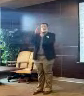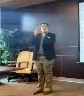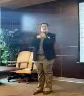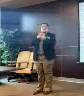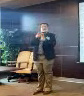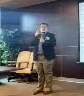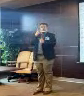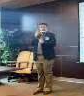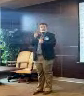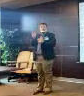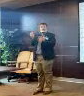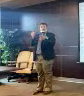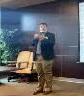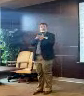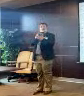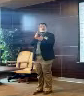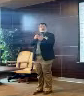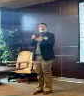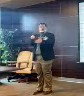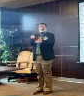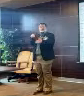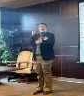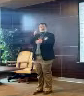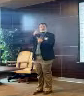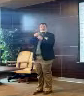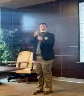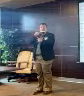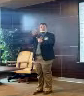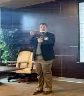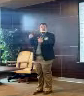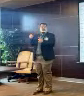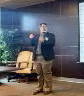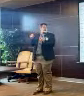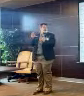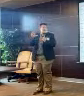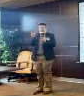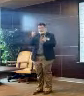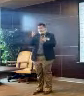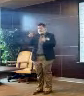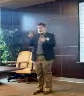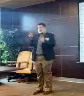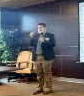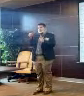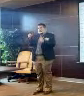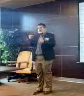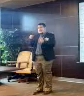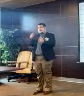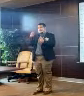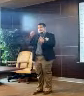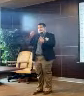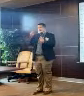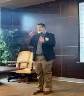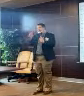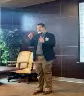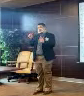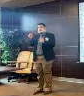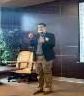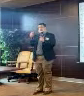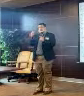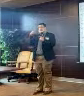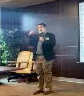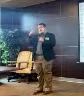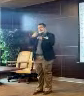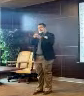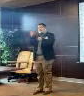see that, again, some of the higher positivity rates from counties like Carter County, Greene County, Hawkins County, Washington